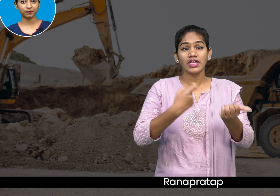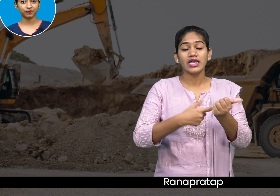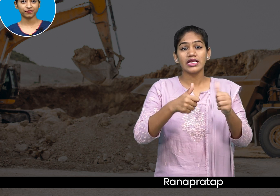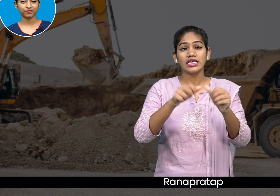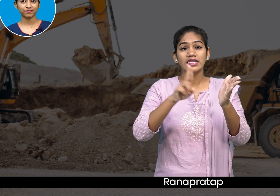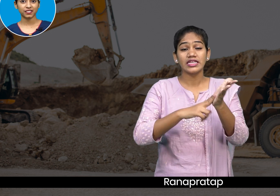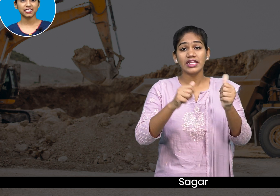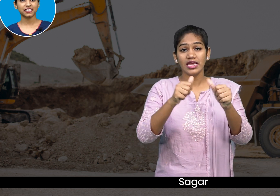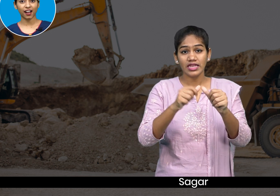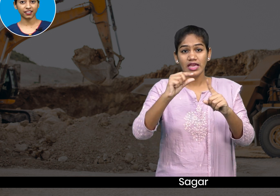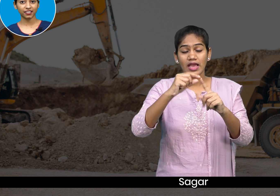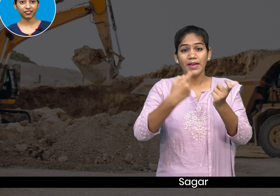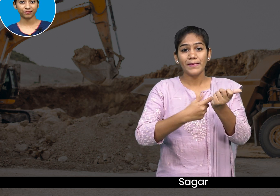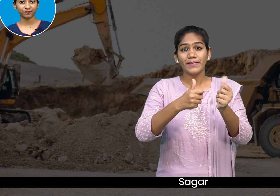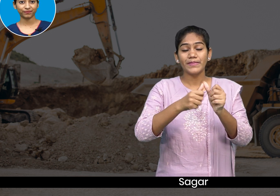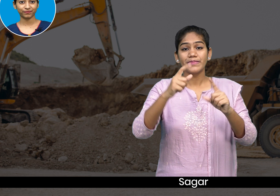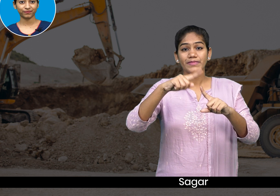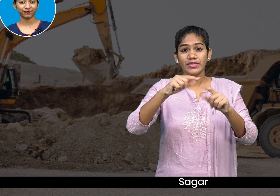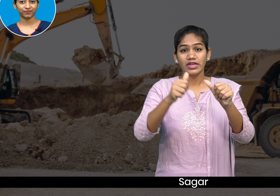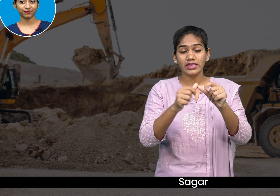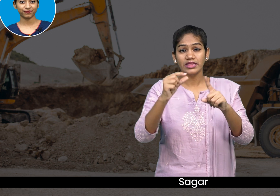Ranapratap, Sagar